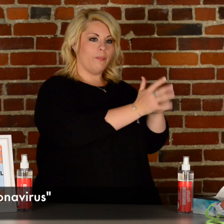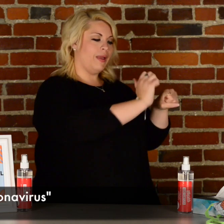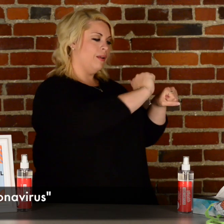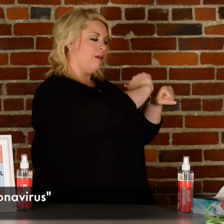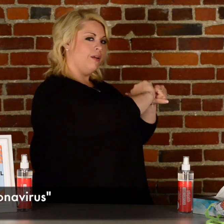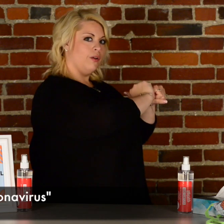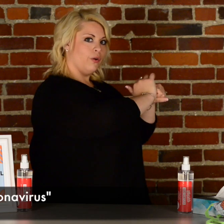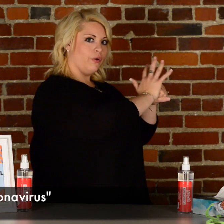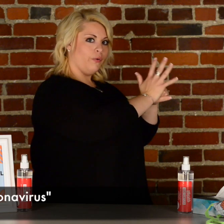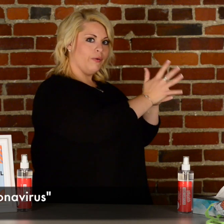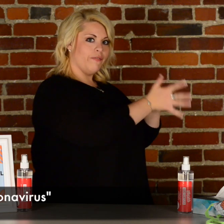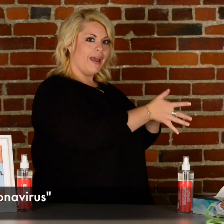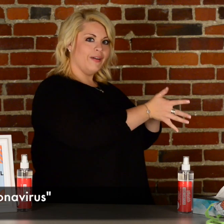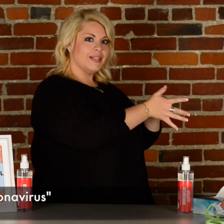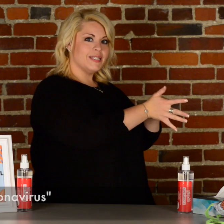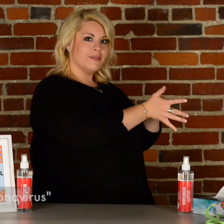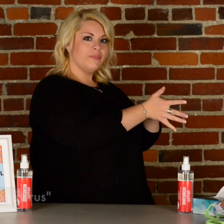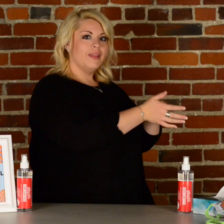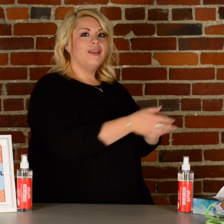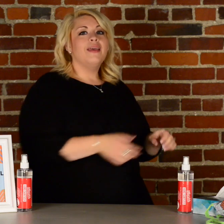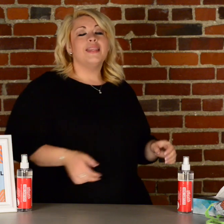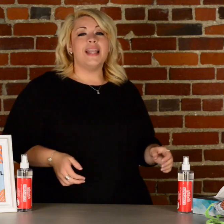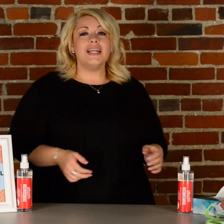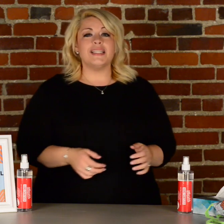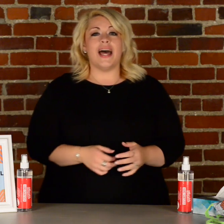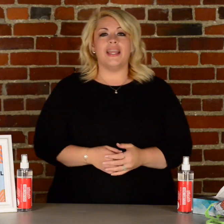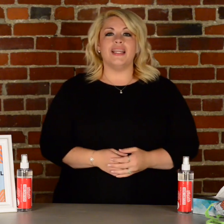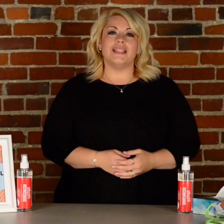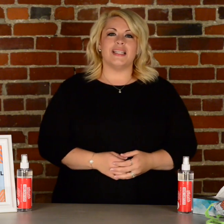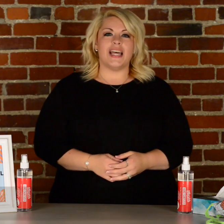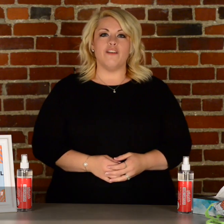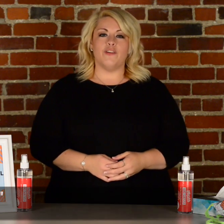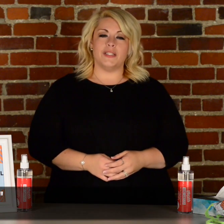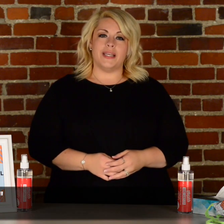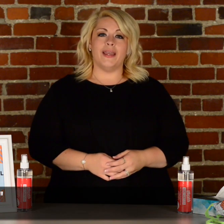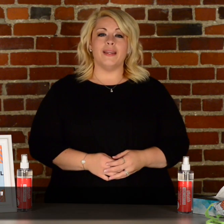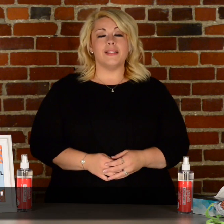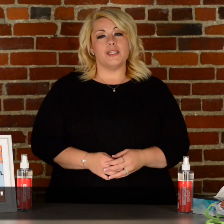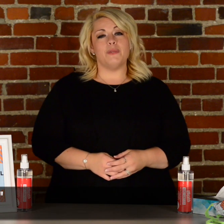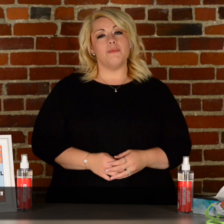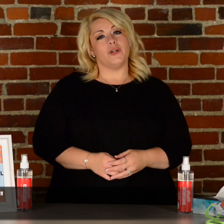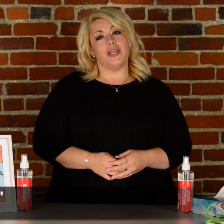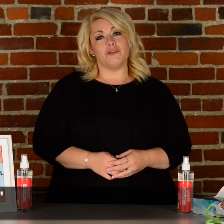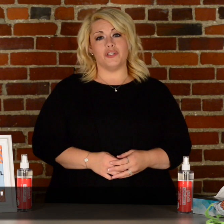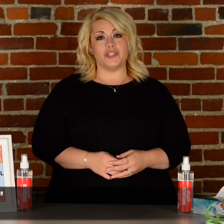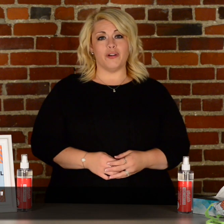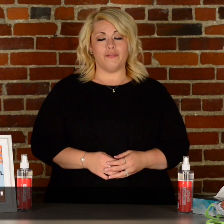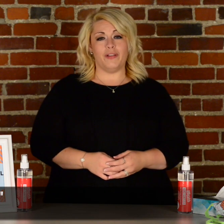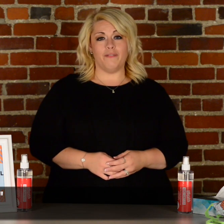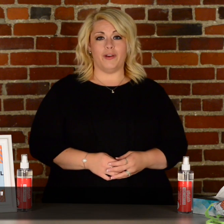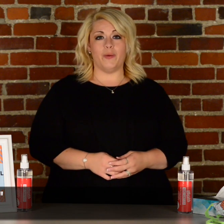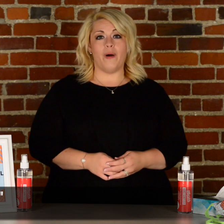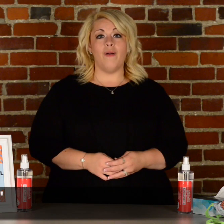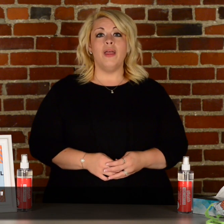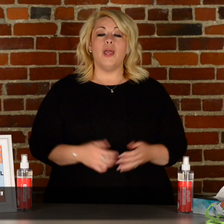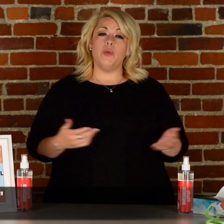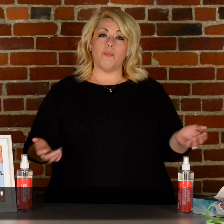open. Coronavirus. The next sign is the sign for sick, because sometimes our kiddos just aren't feeling very well and we can prompt